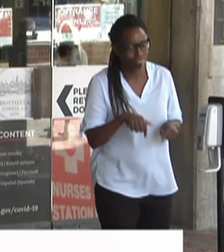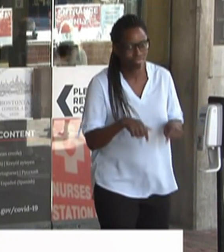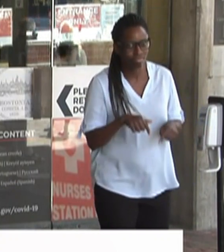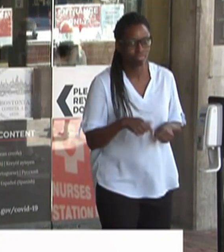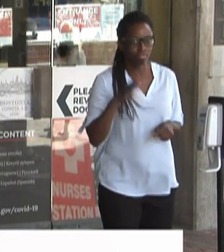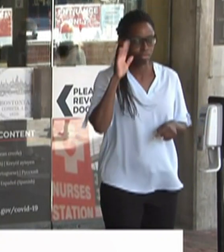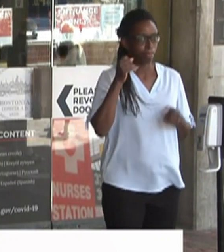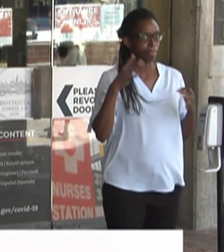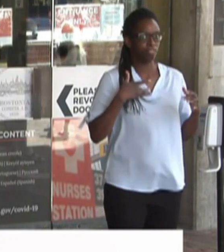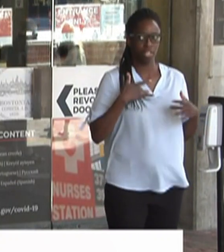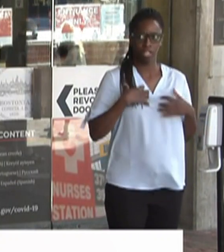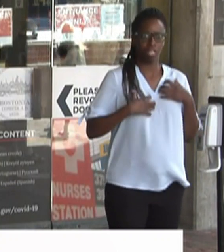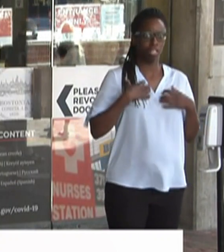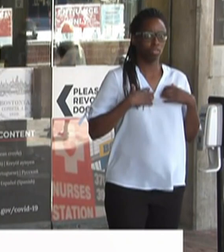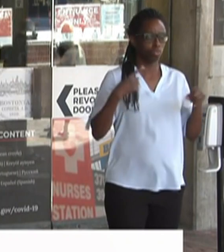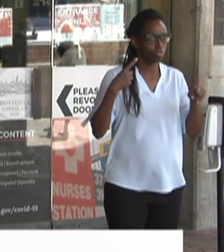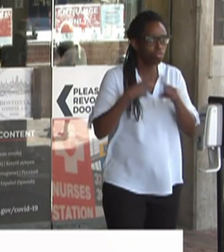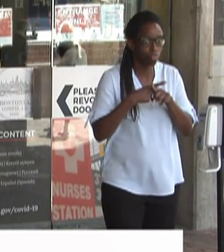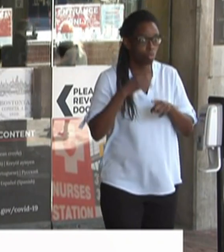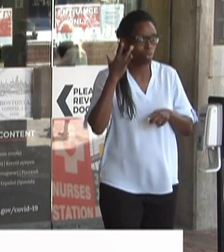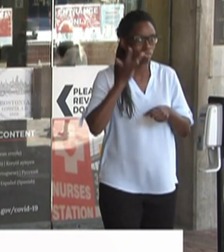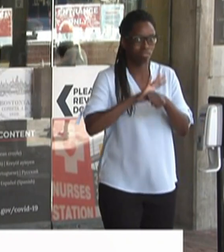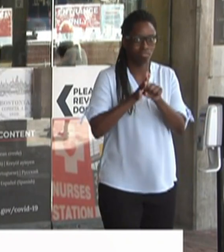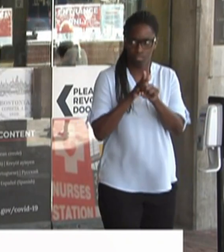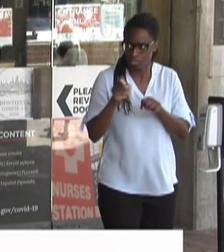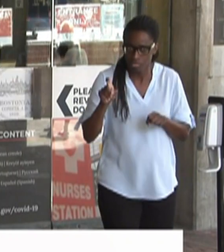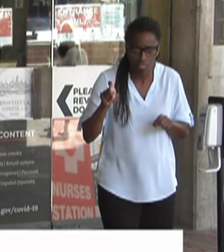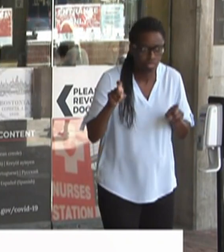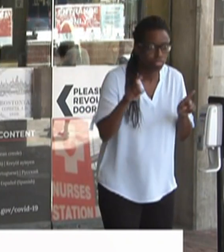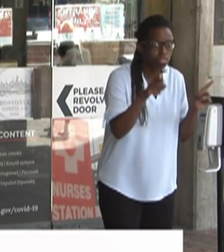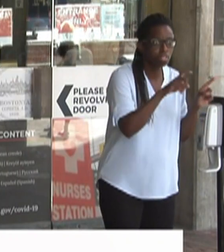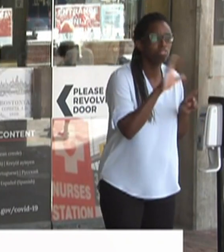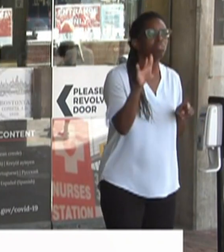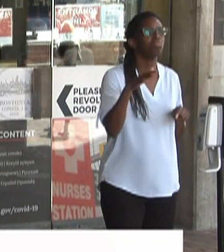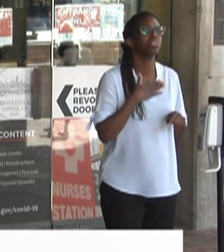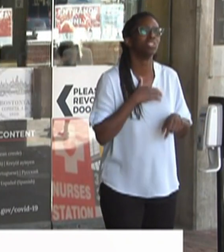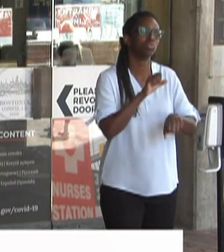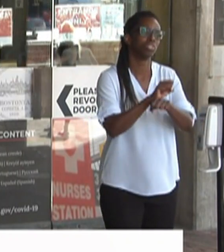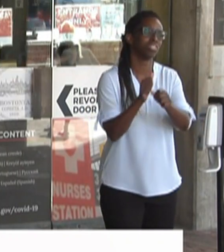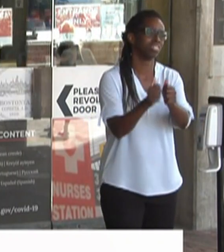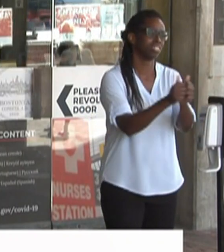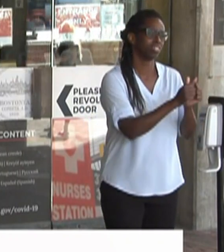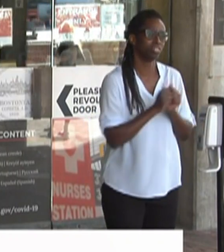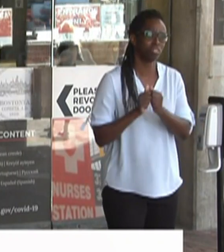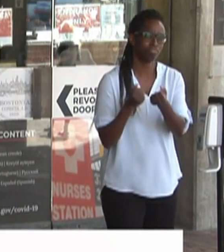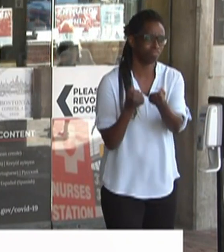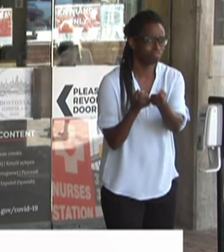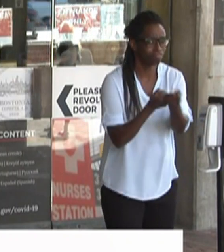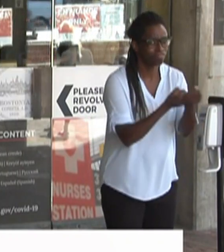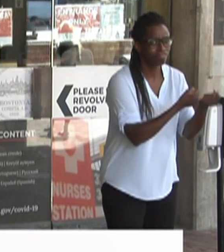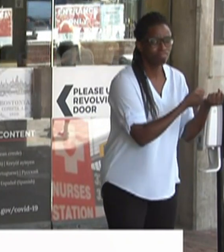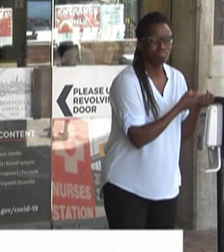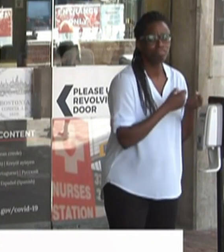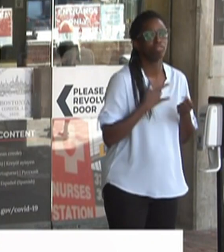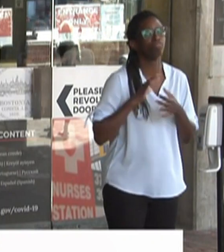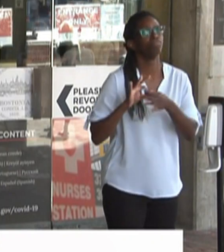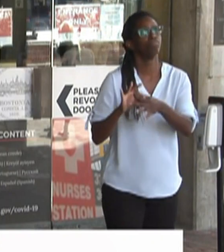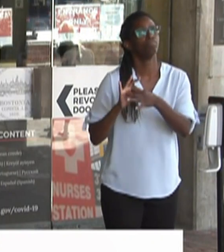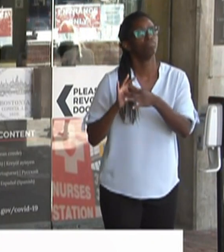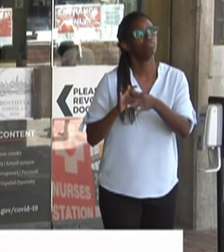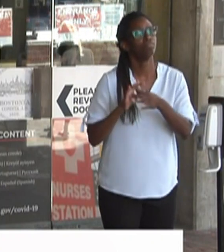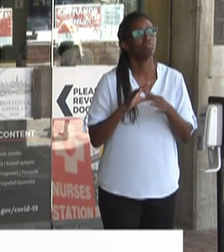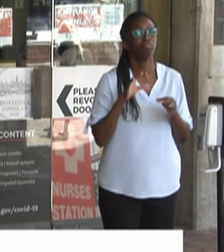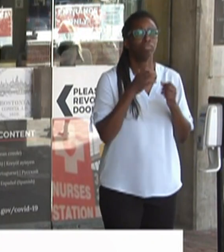to work together in a spirit of unity. I urge everyone to be kind to yourself and to